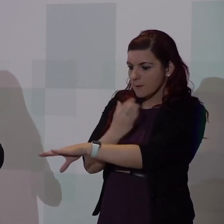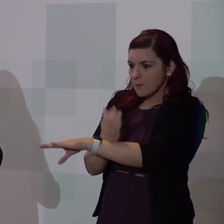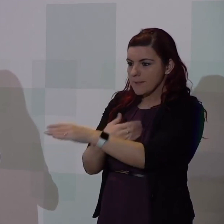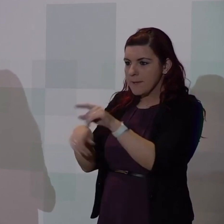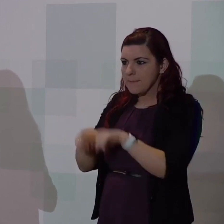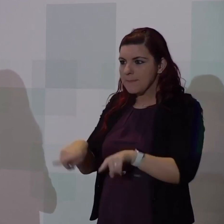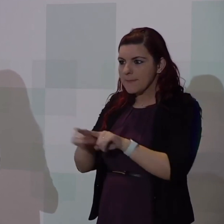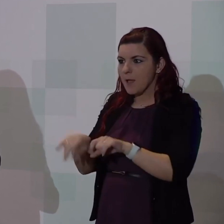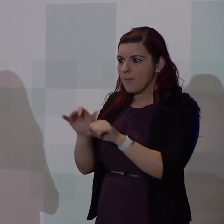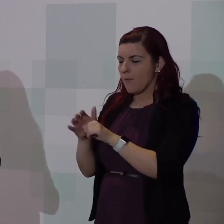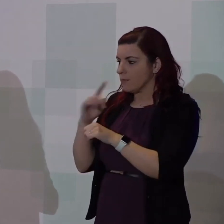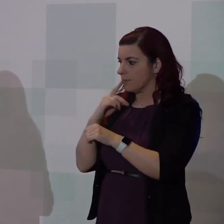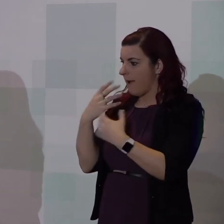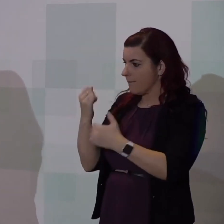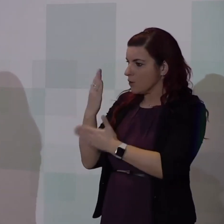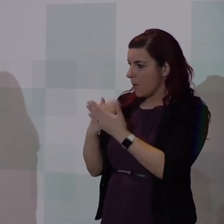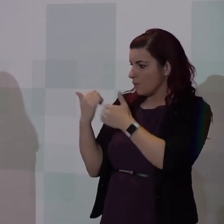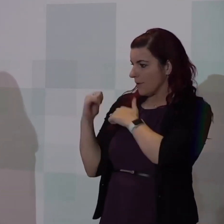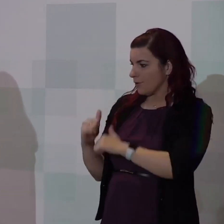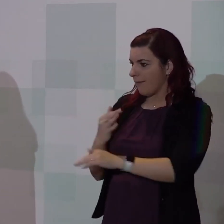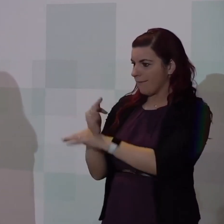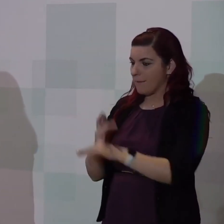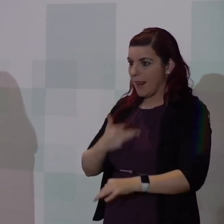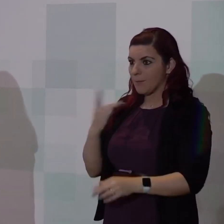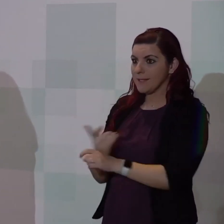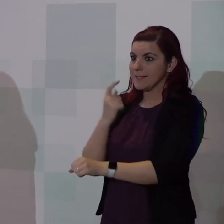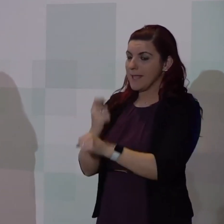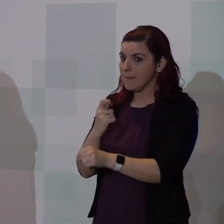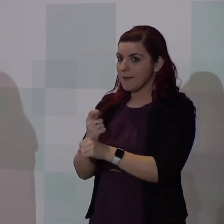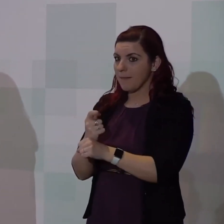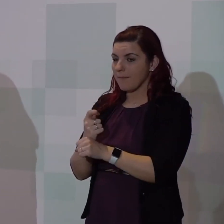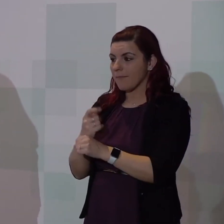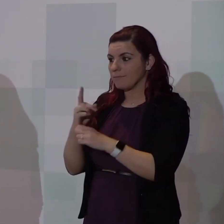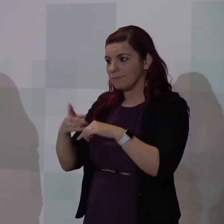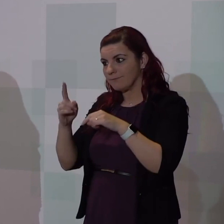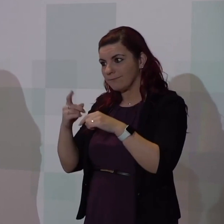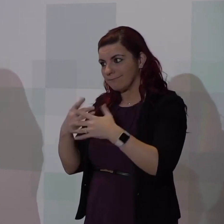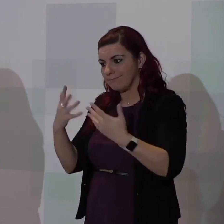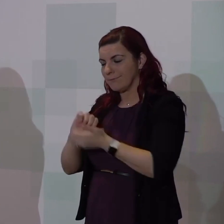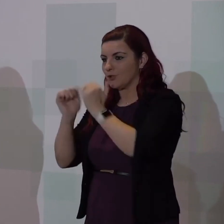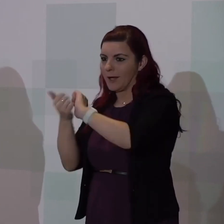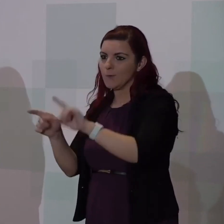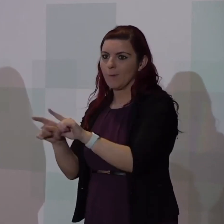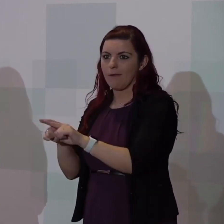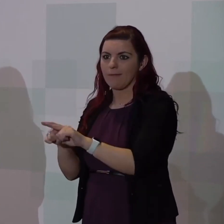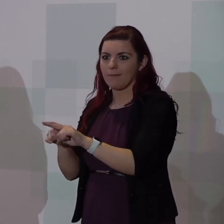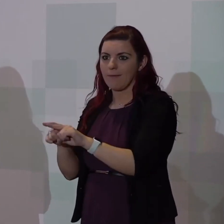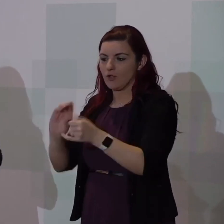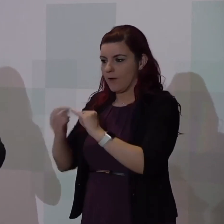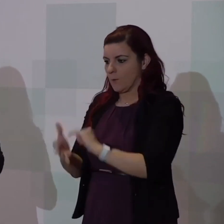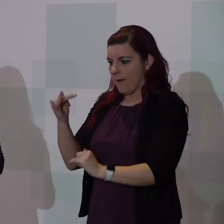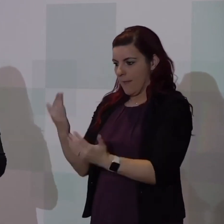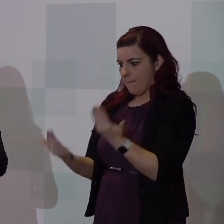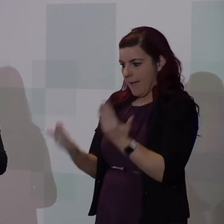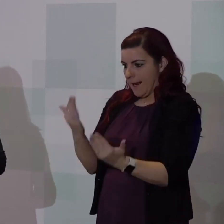in terms of traditional family life alongside very rapid change. And that kind of balance, I think, between,